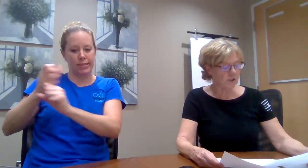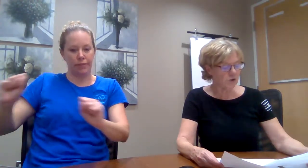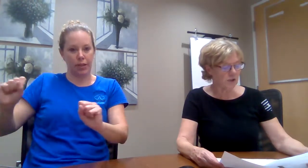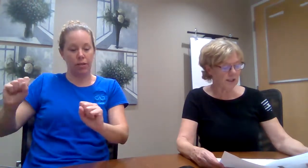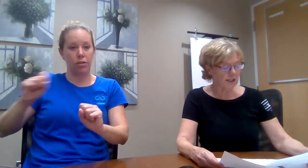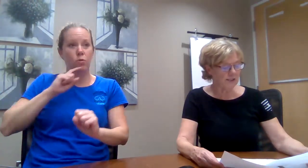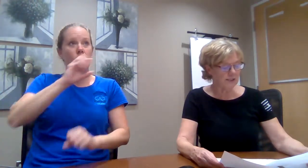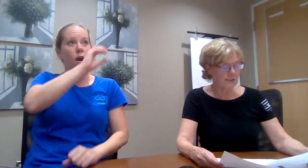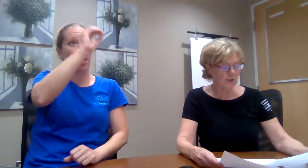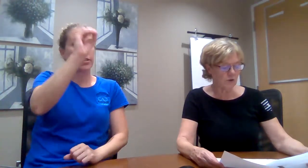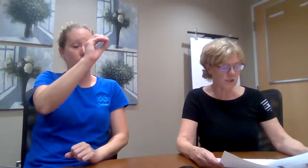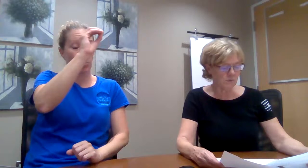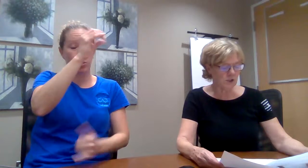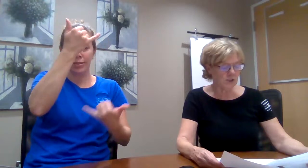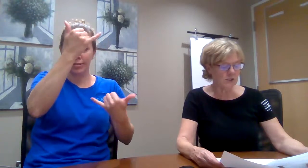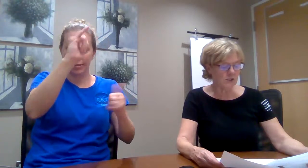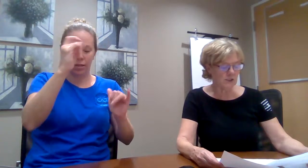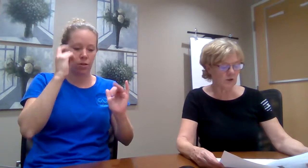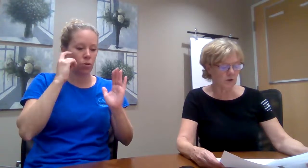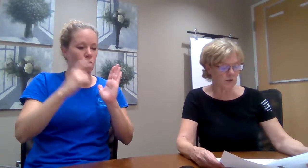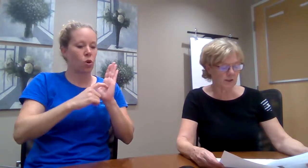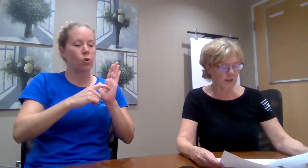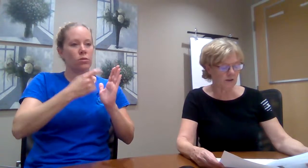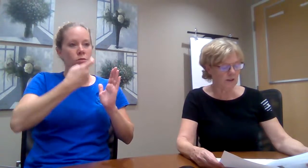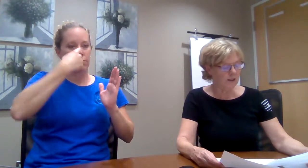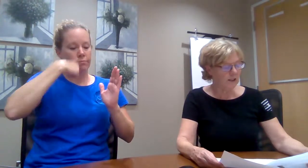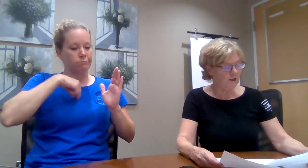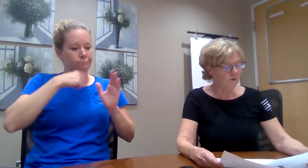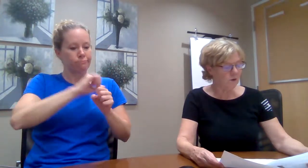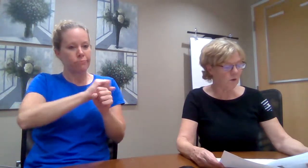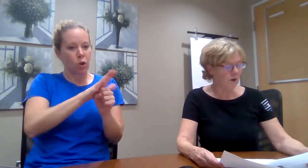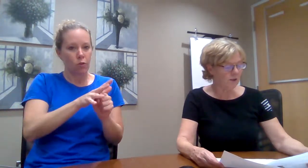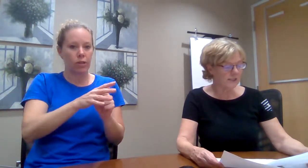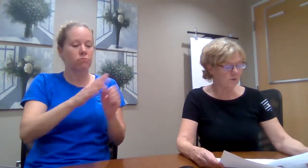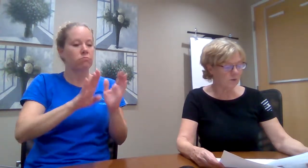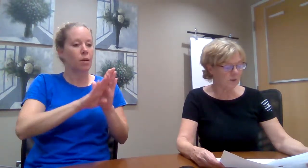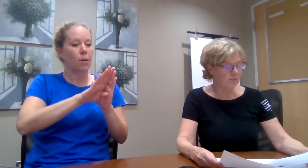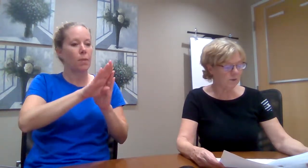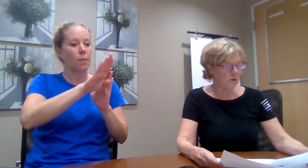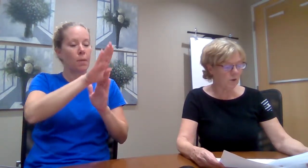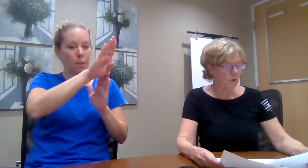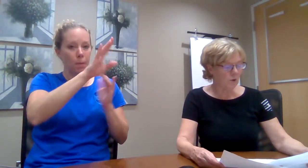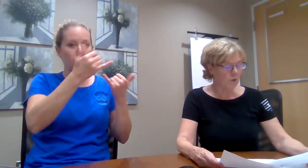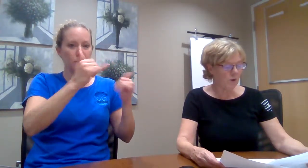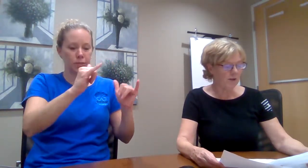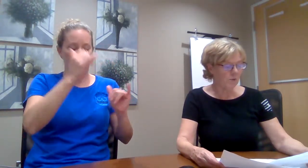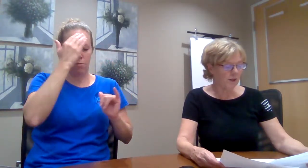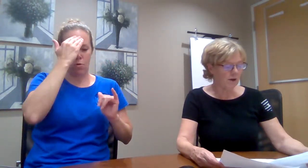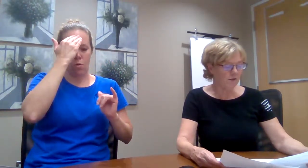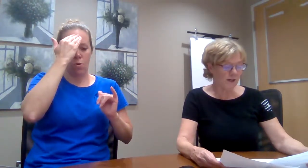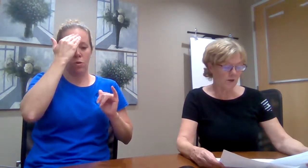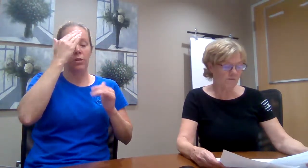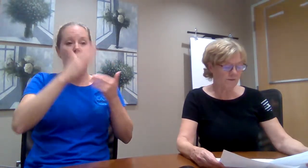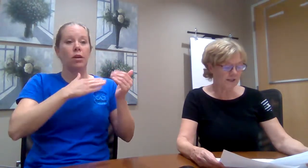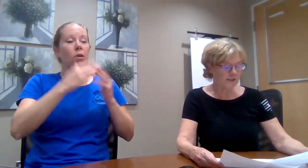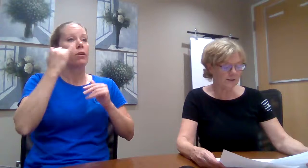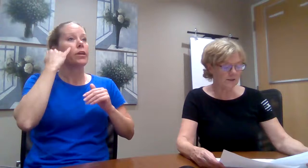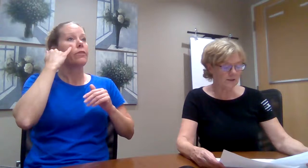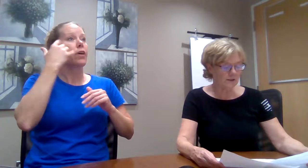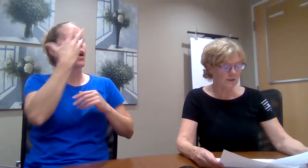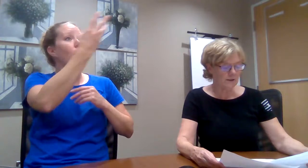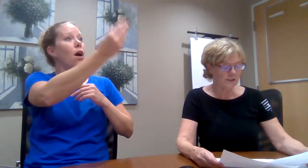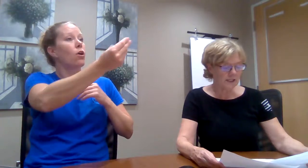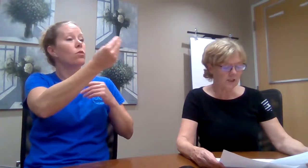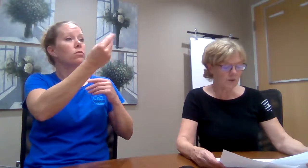still registering cases and transmission is still occurring, even though contact with people who you are unaware of, they are